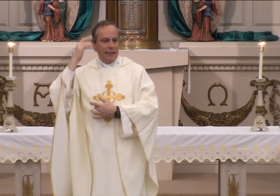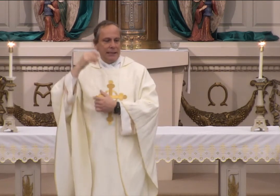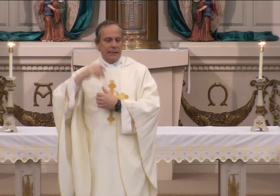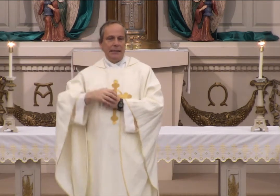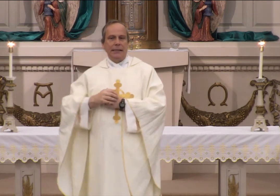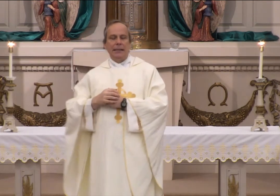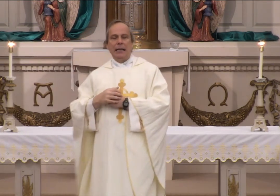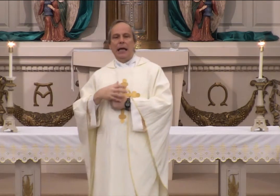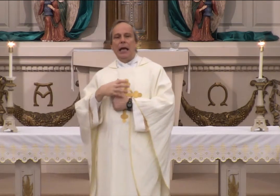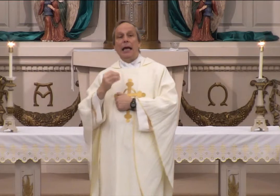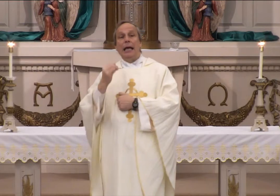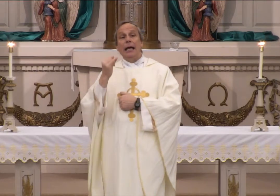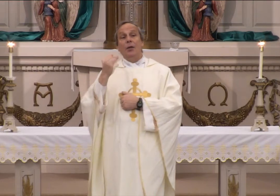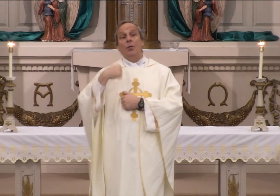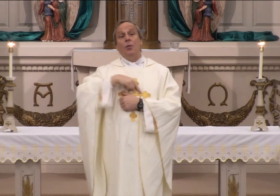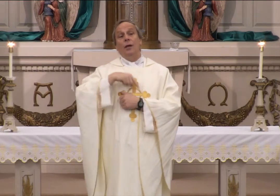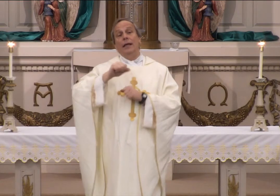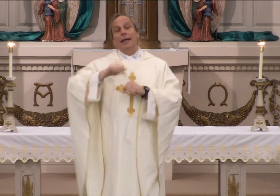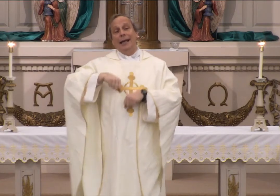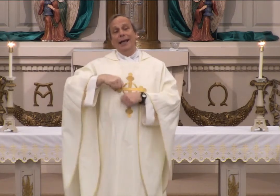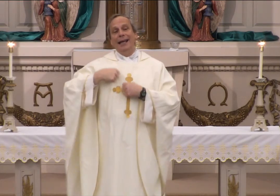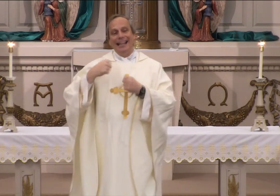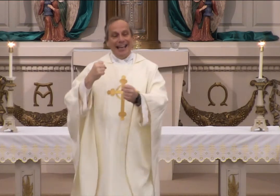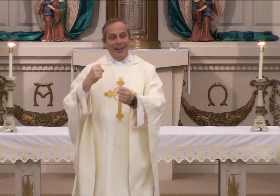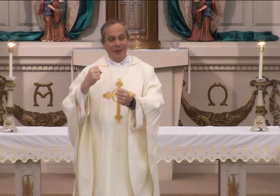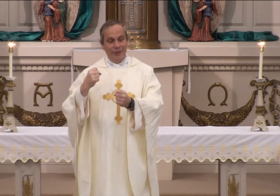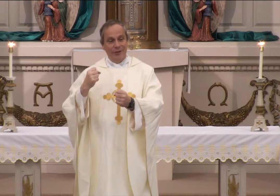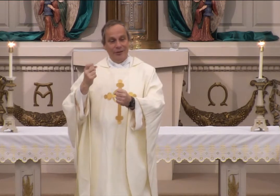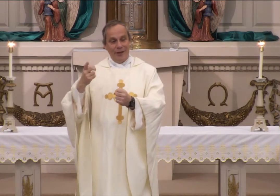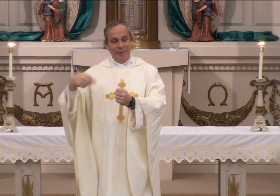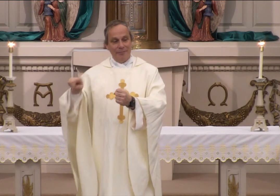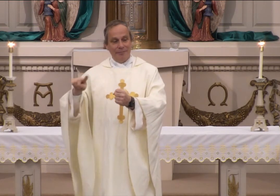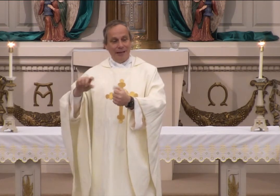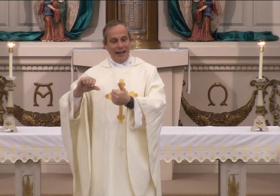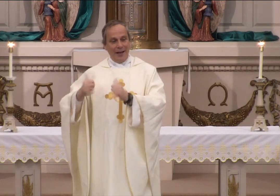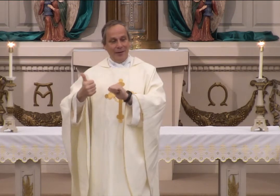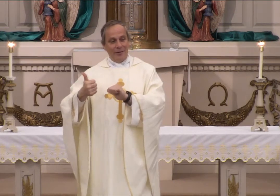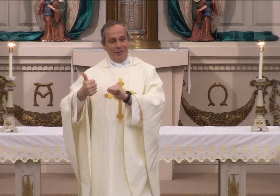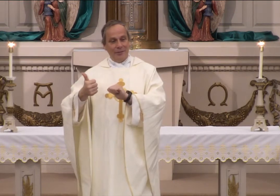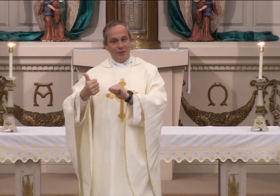And they believed that if you were a leper, you were spiritually sick.